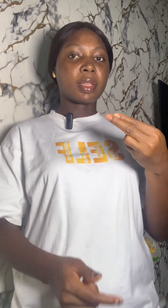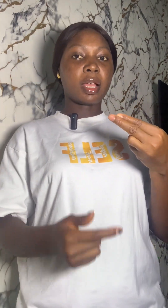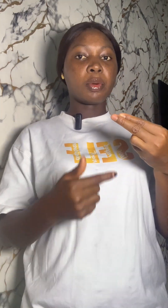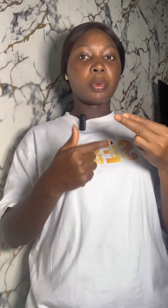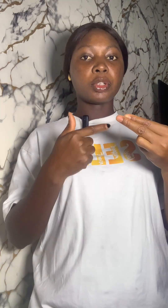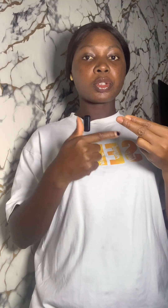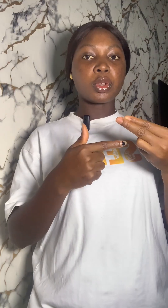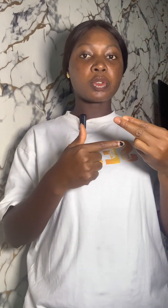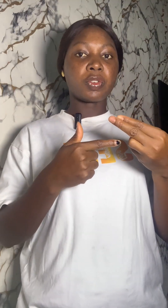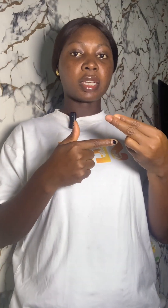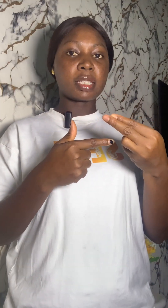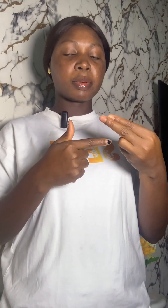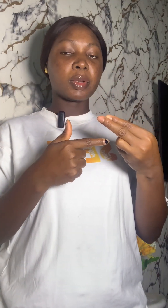Now we're just going to finger spell as